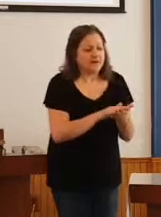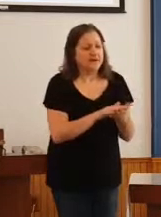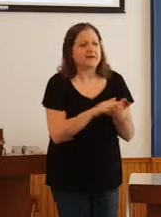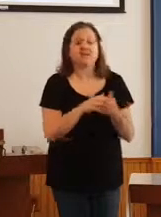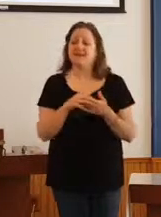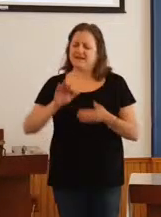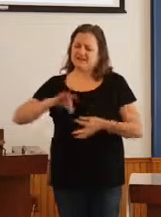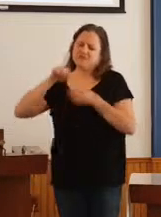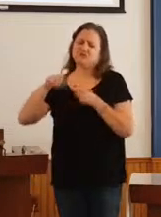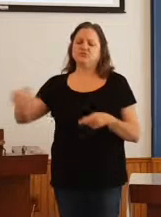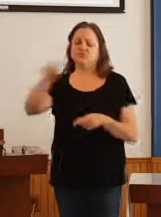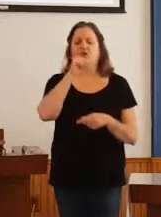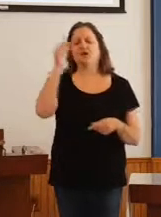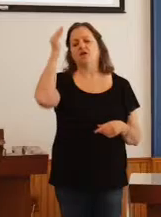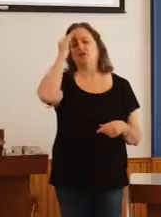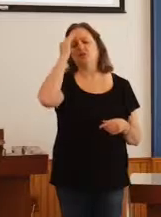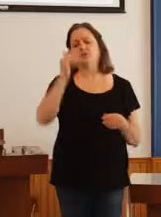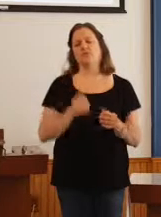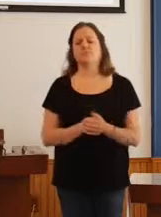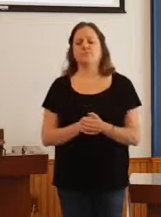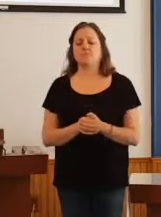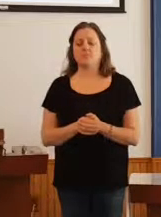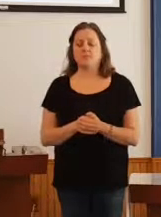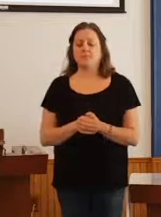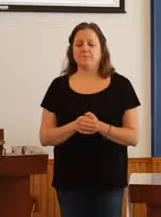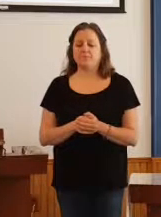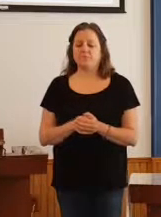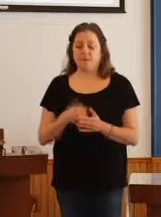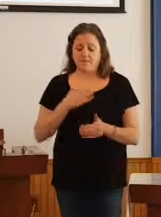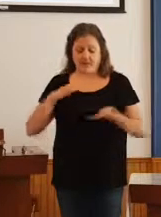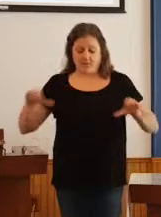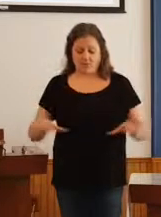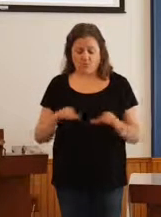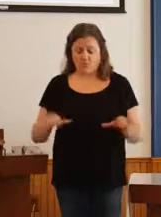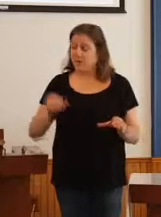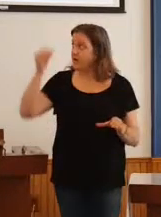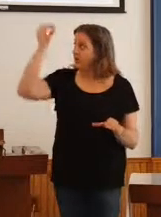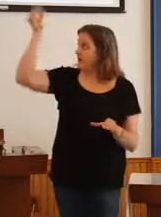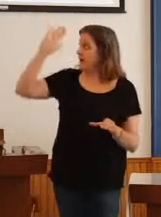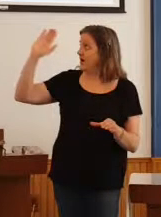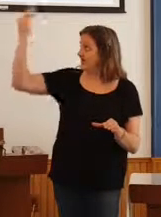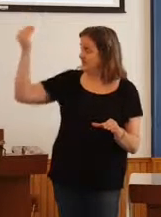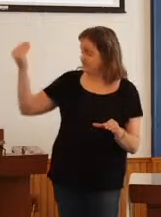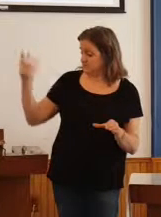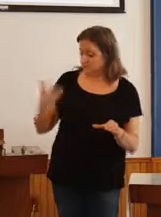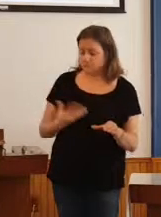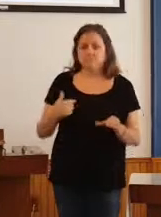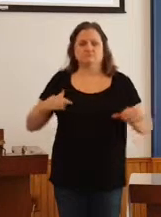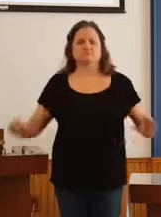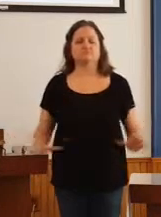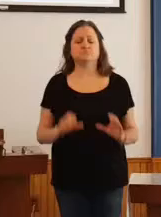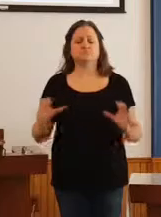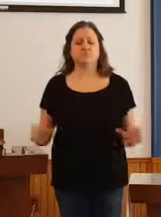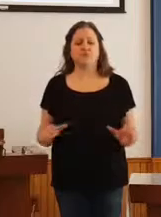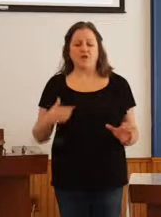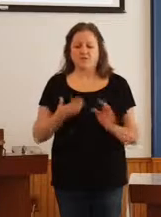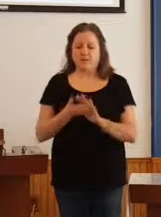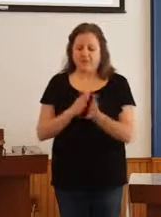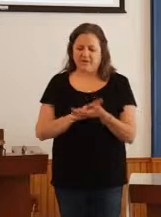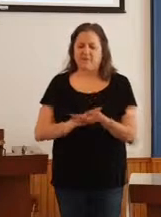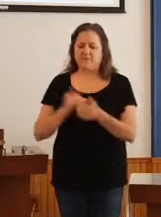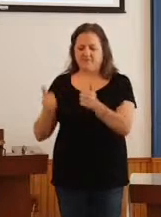This is how we do God's work. This is how we become heirs of God. So you see, it takes